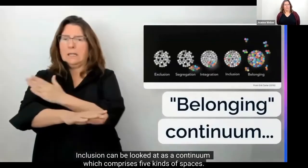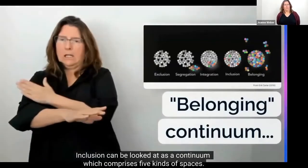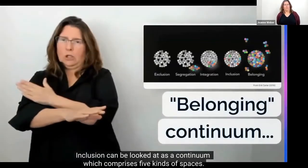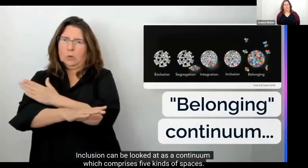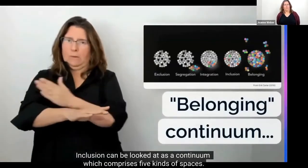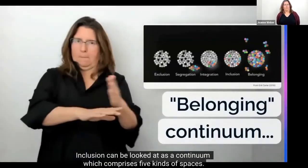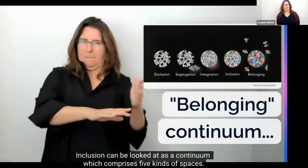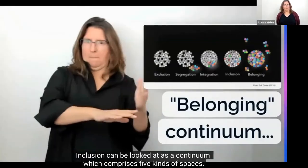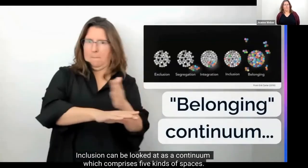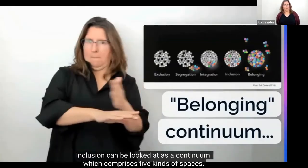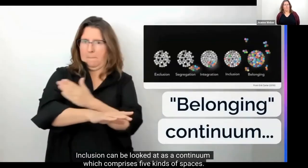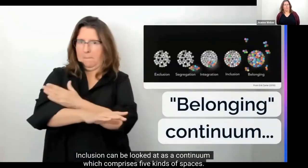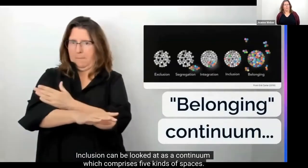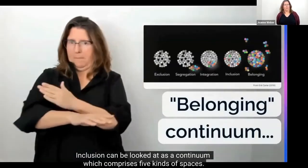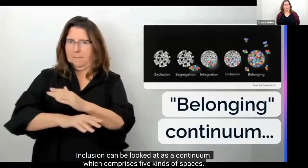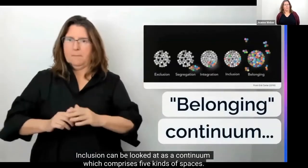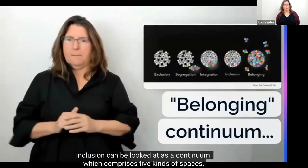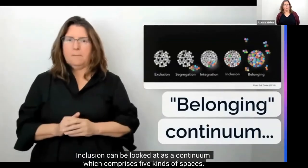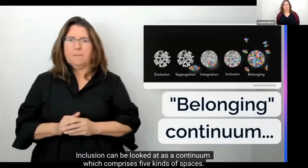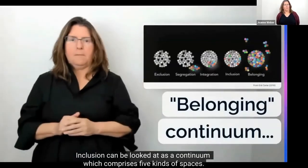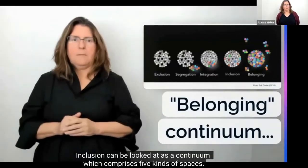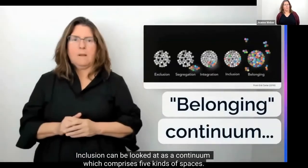Inclusion can be looked at as a continuum,